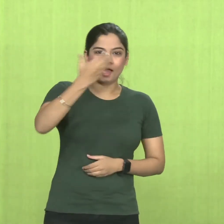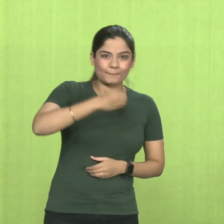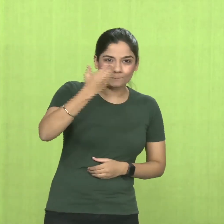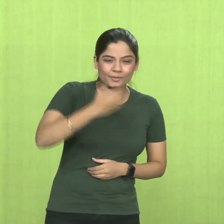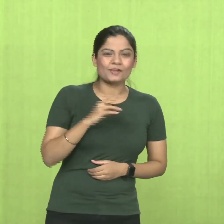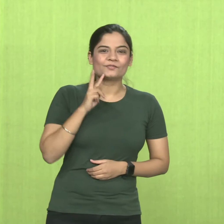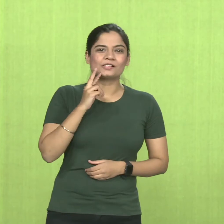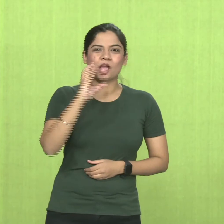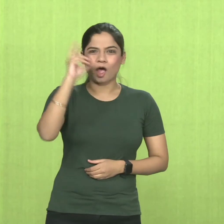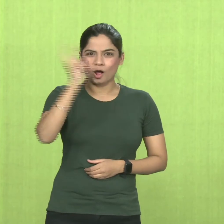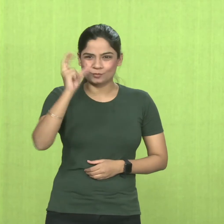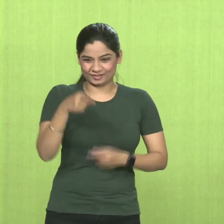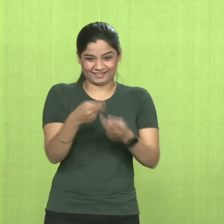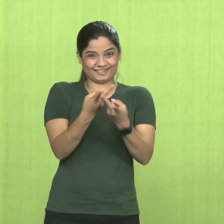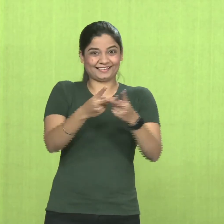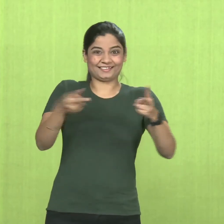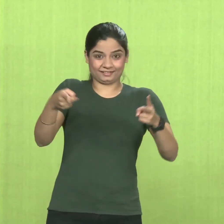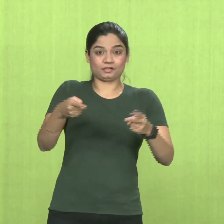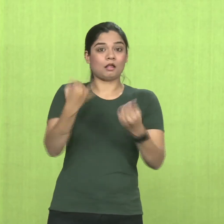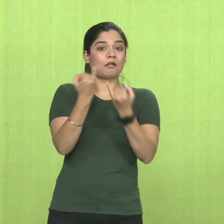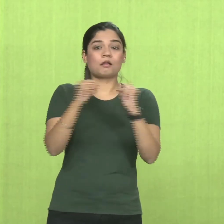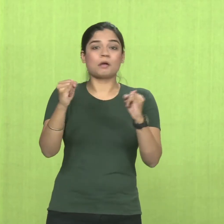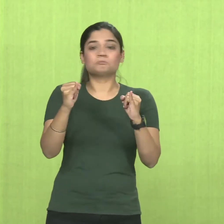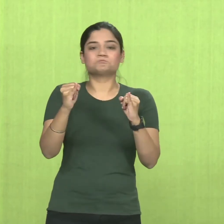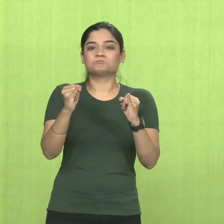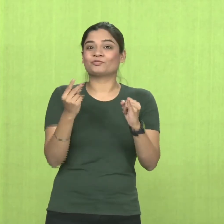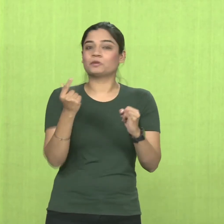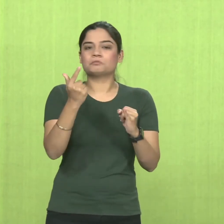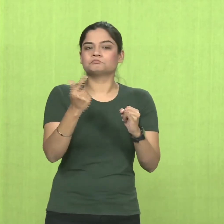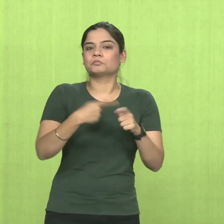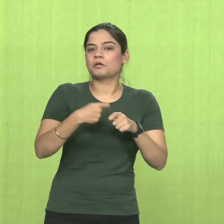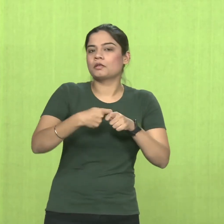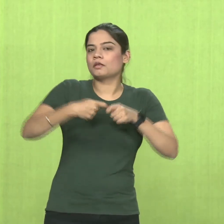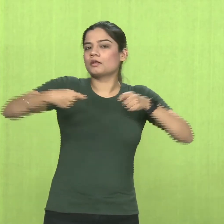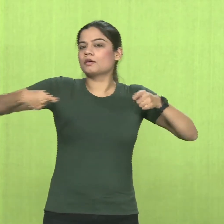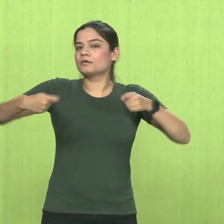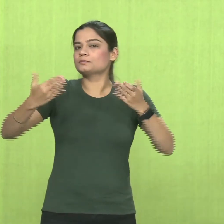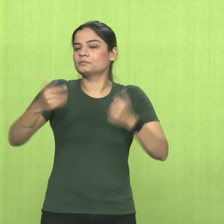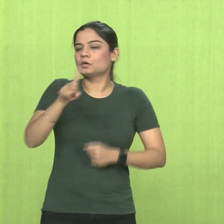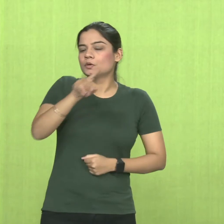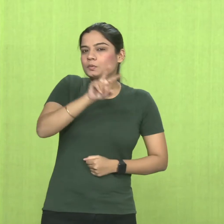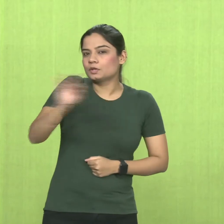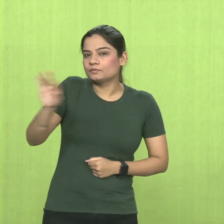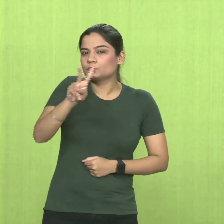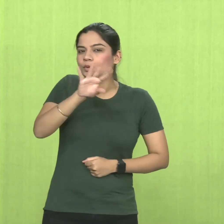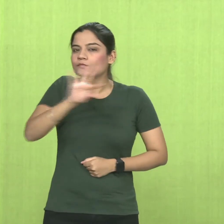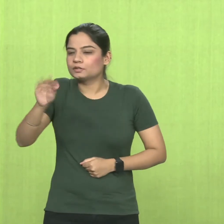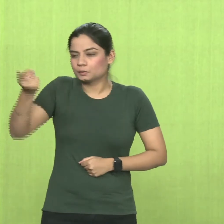whereas apple, potatoes, they don't go bad that quickly compared to milk. It could be a week or